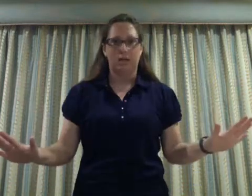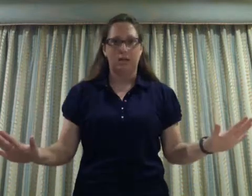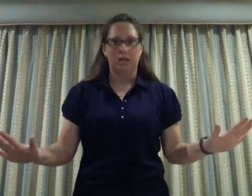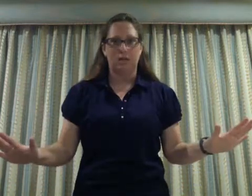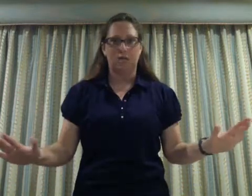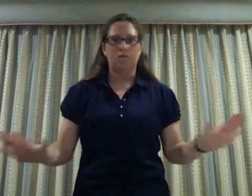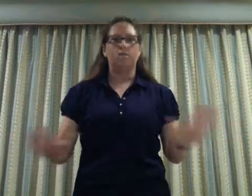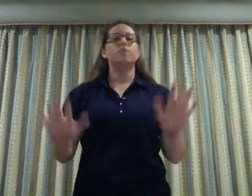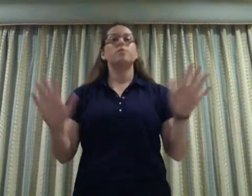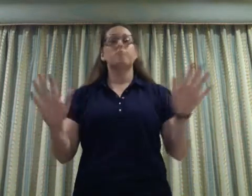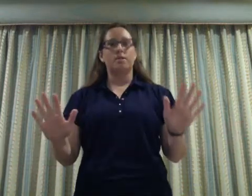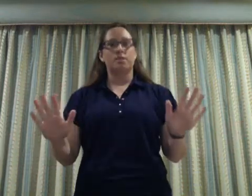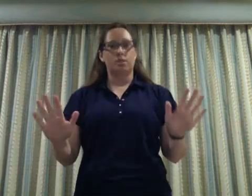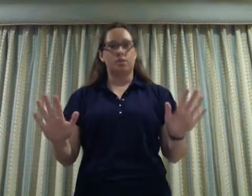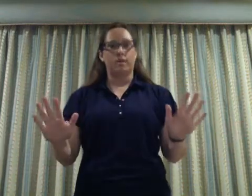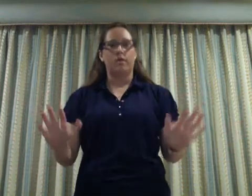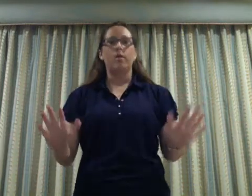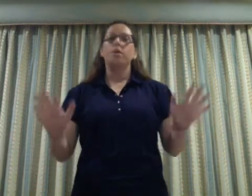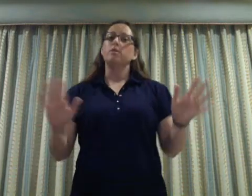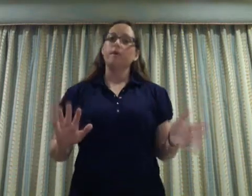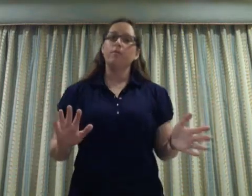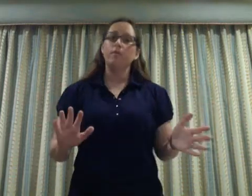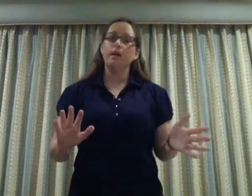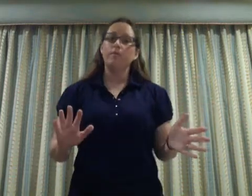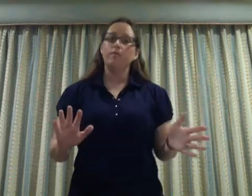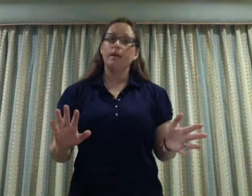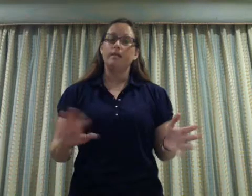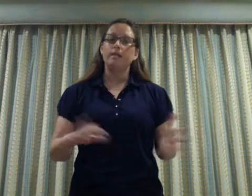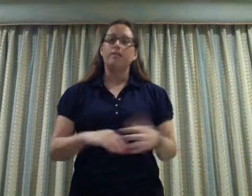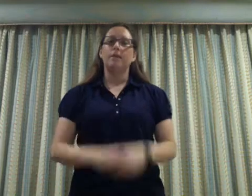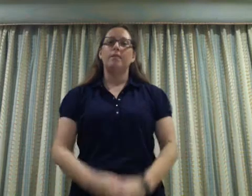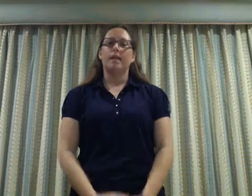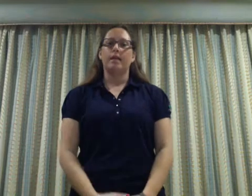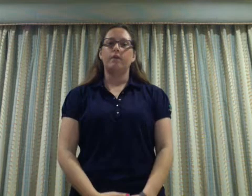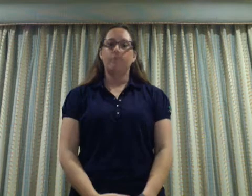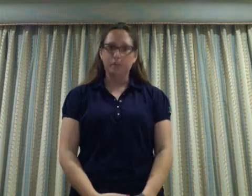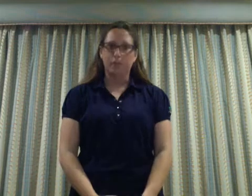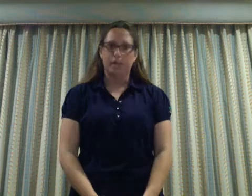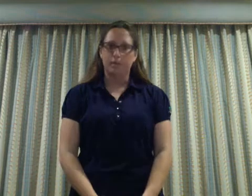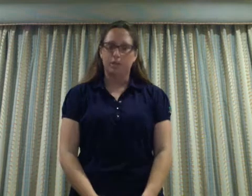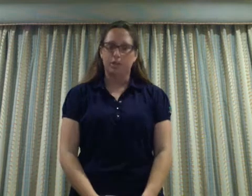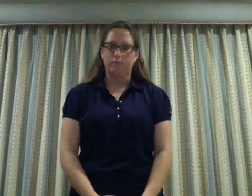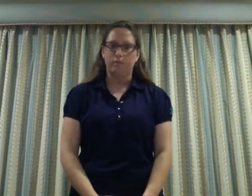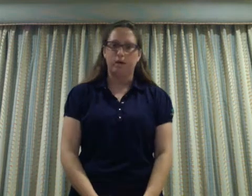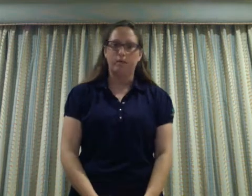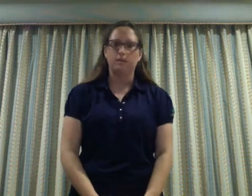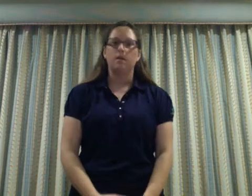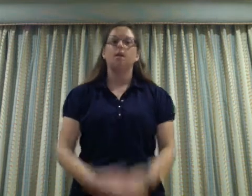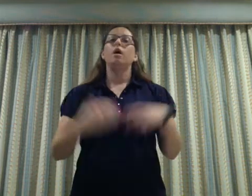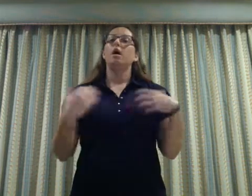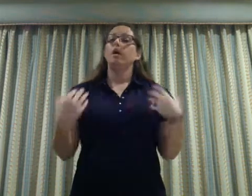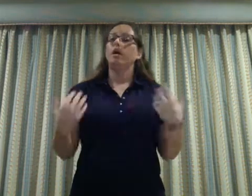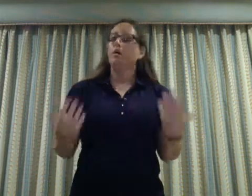Alaska. There is not much to do there. So my friend thought it would be nice if he planned a fishing expedition for us. Now, a